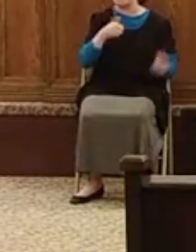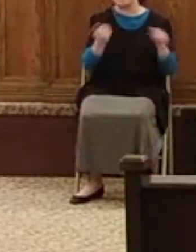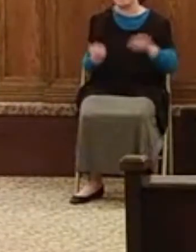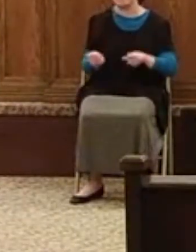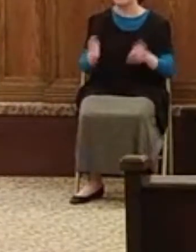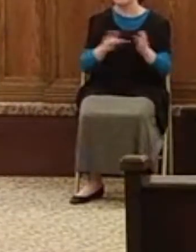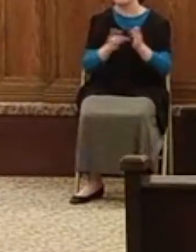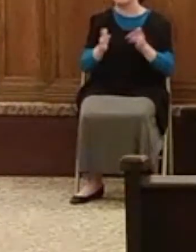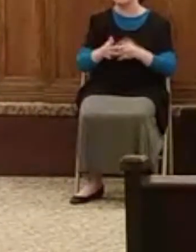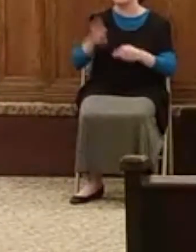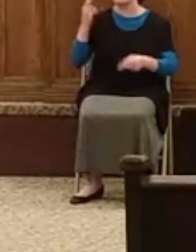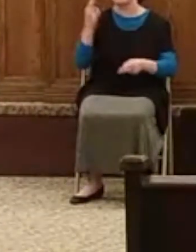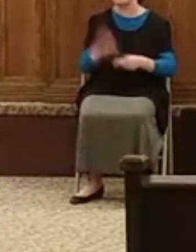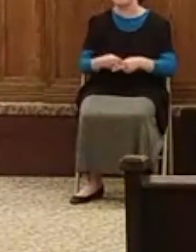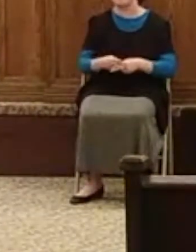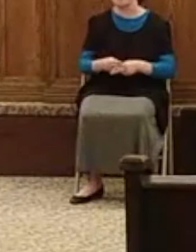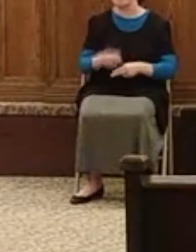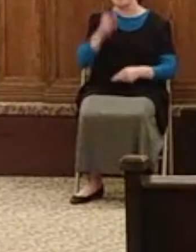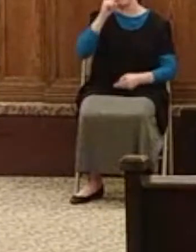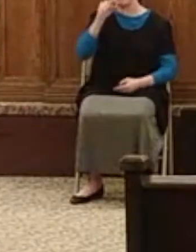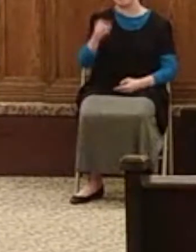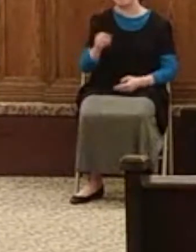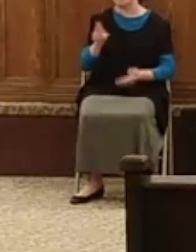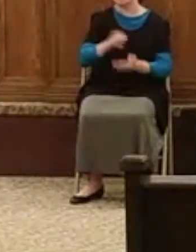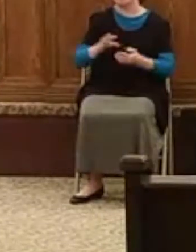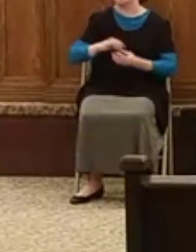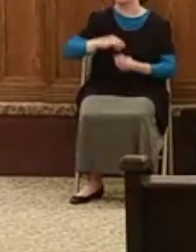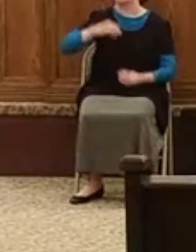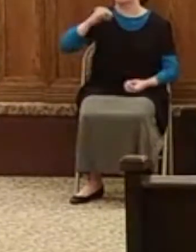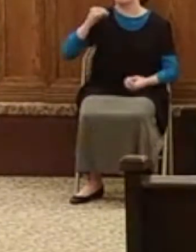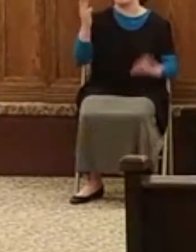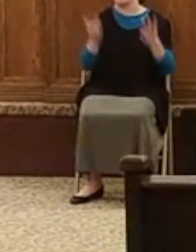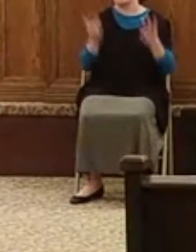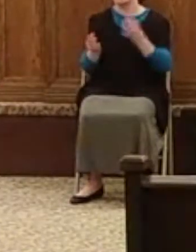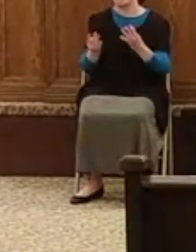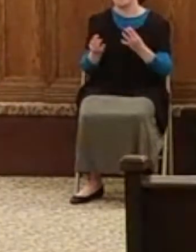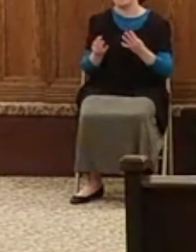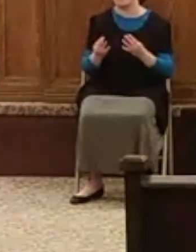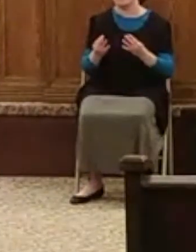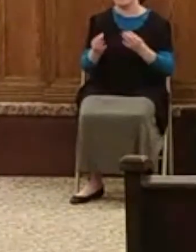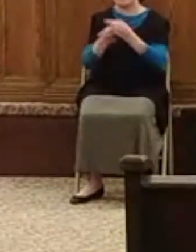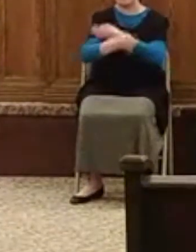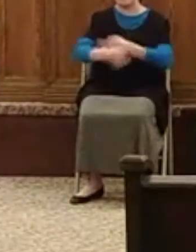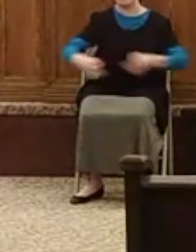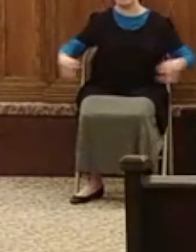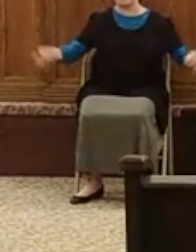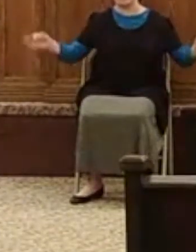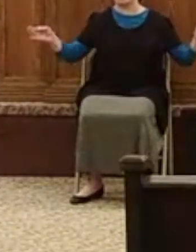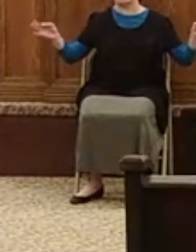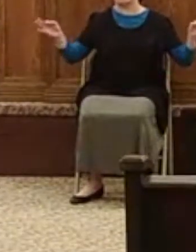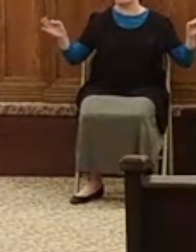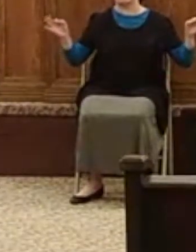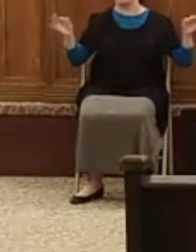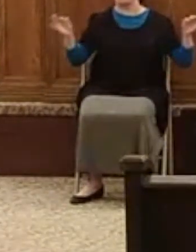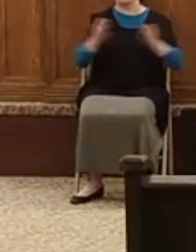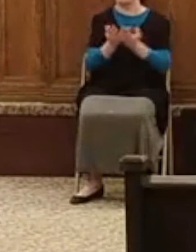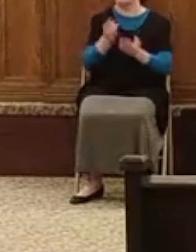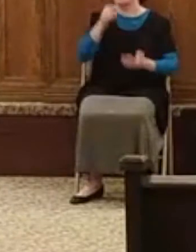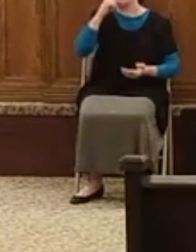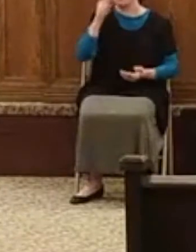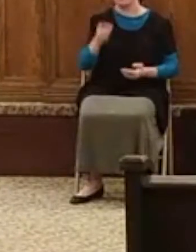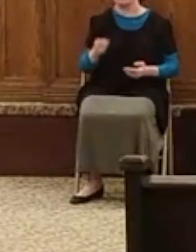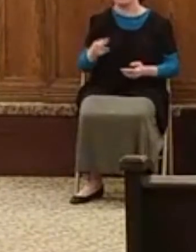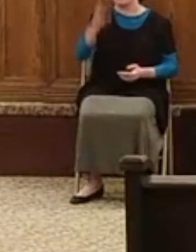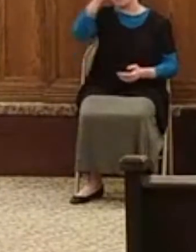water baptism in Jesus' name, and tell them about the Holy Ghost and fire that can set them free. Amen. The